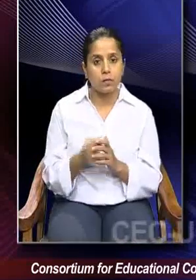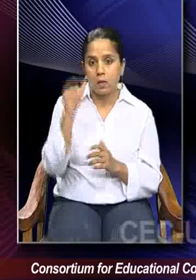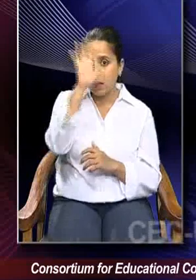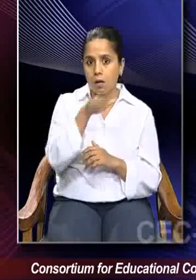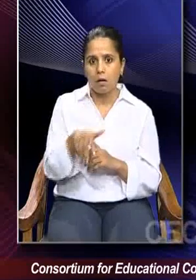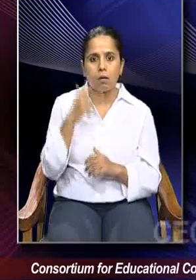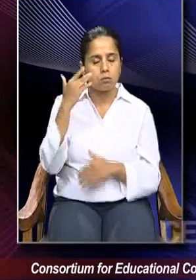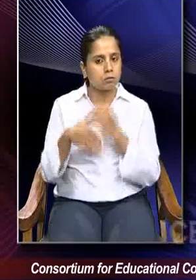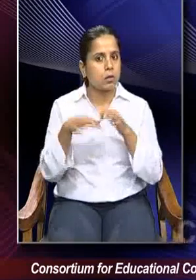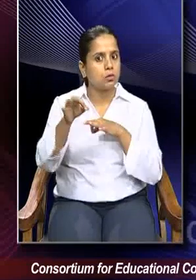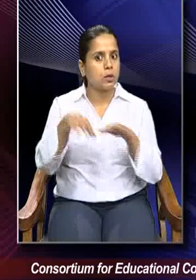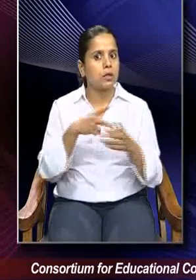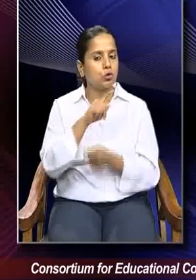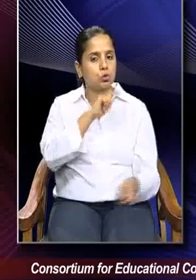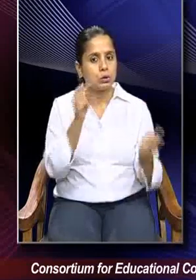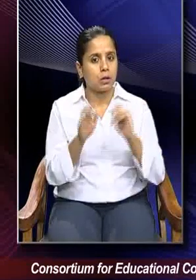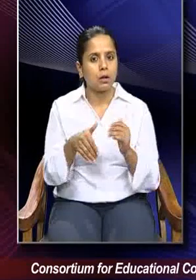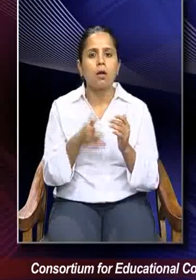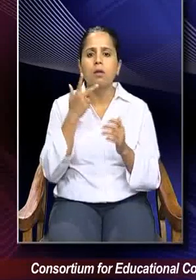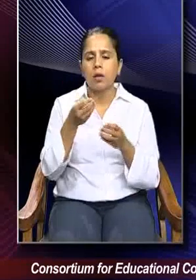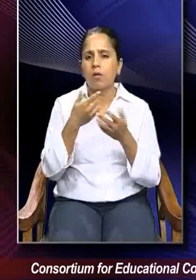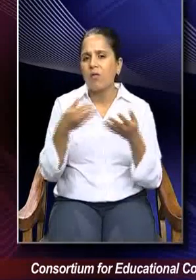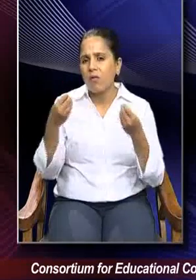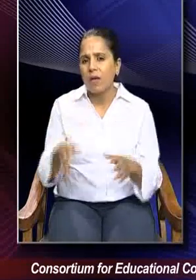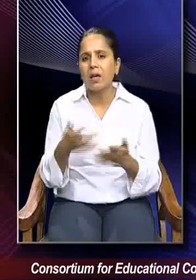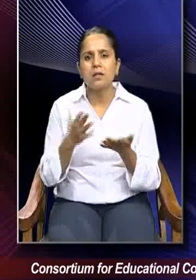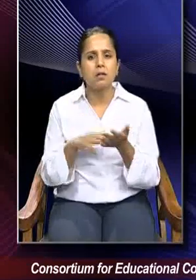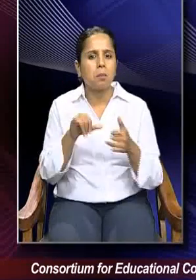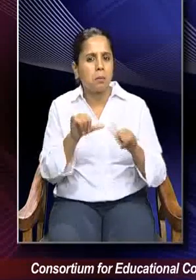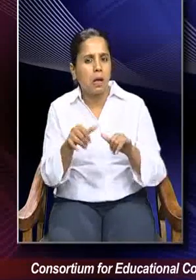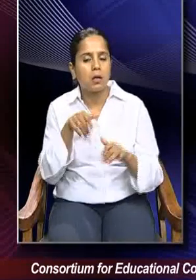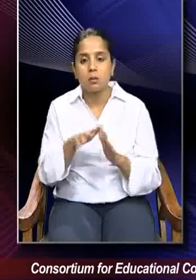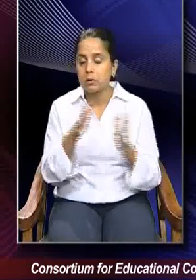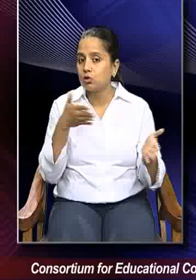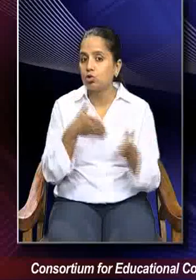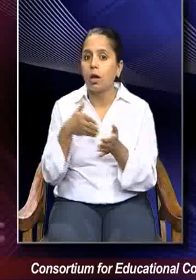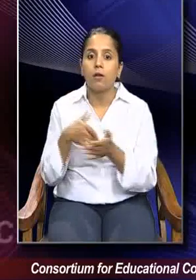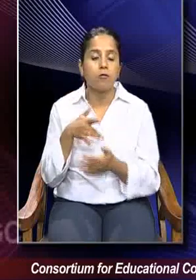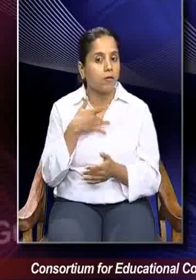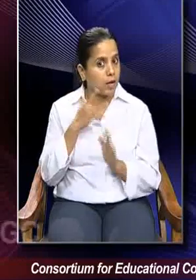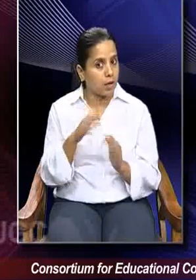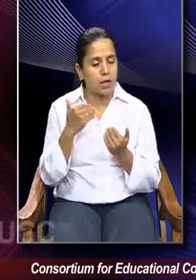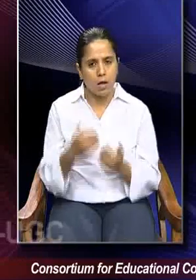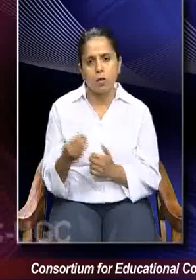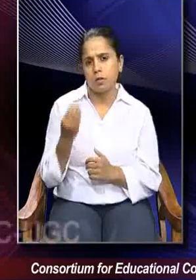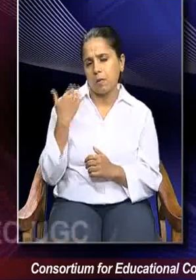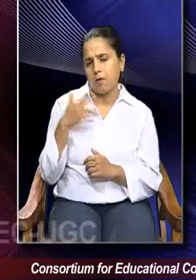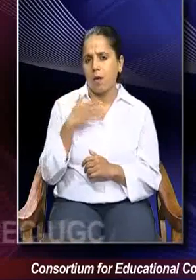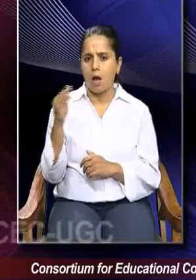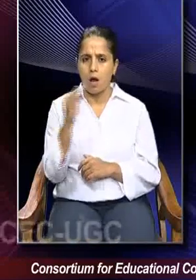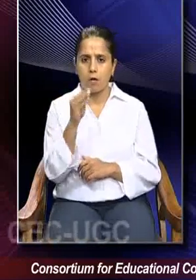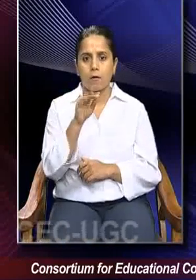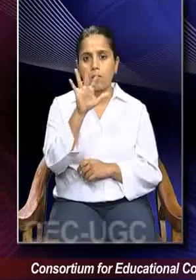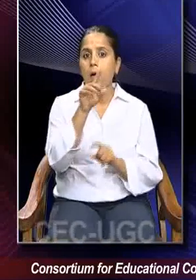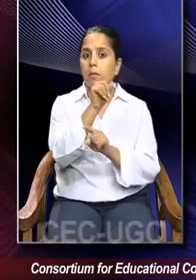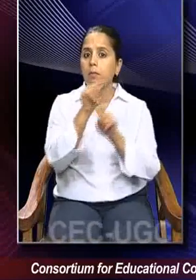rapid urbanization makes the waste management extremely challenging. Currently, around 5%